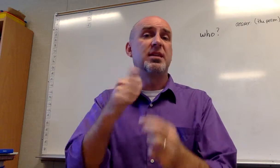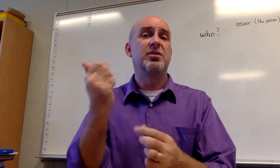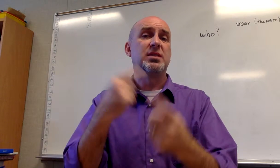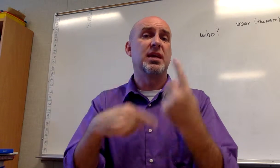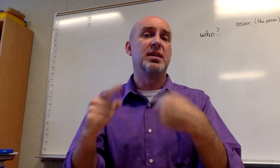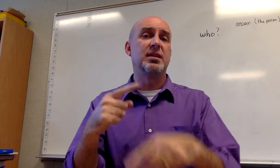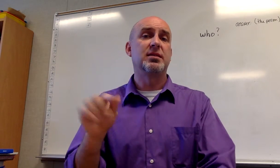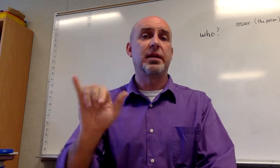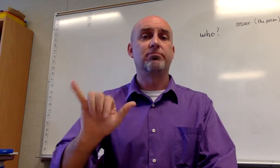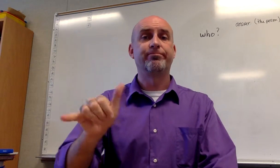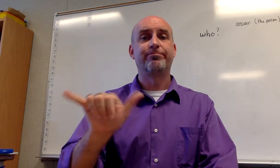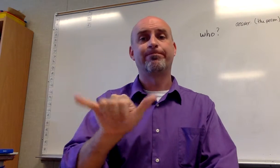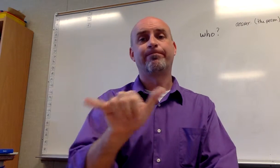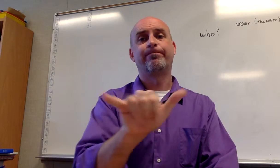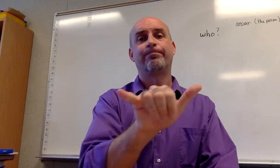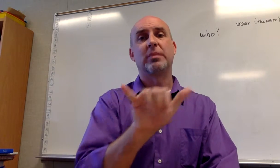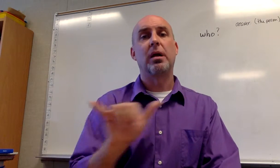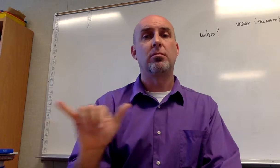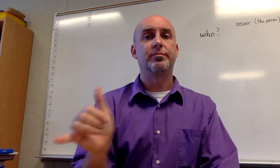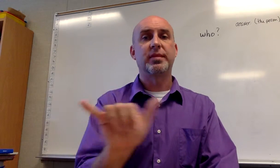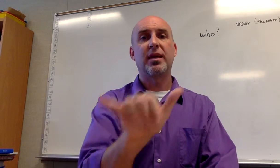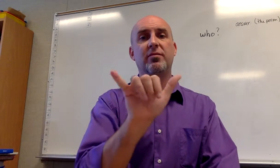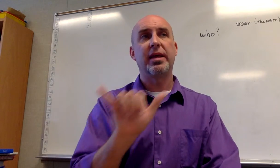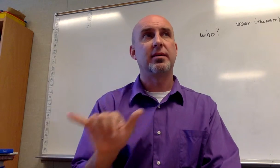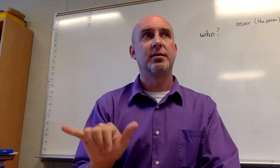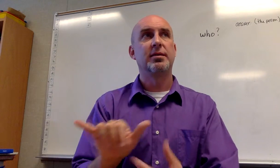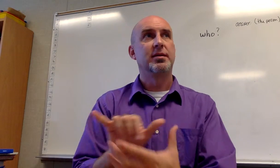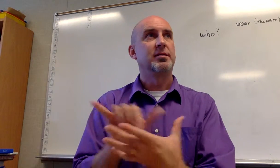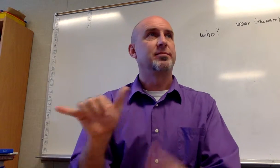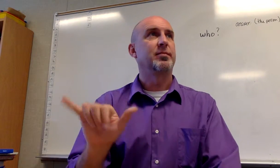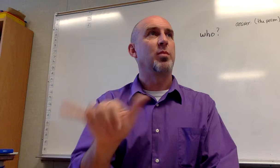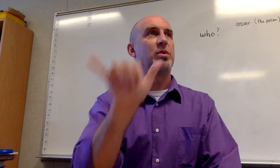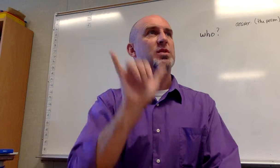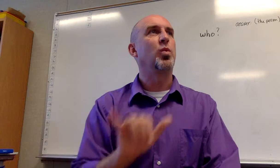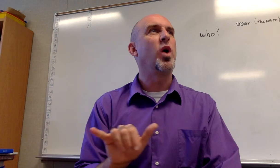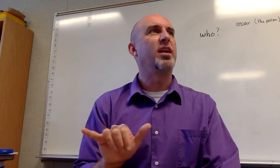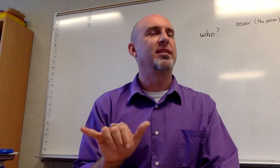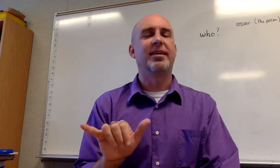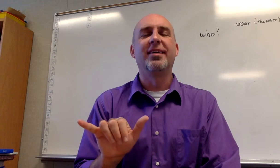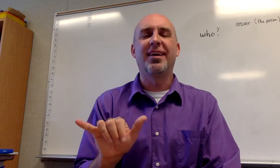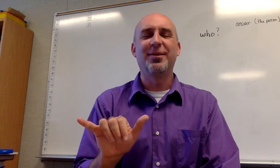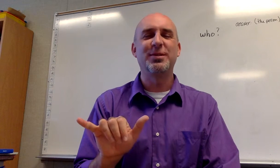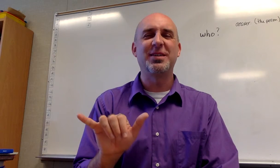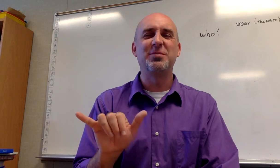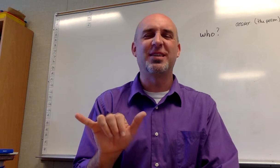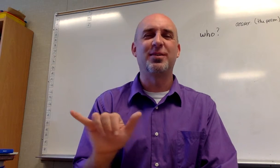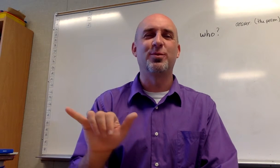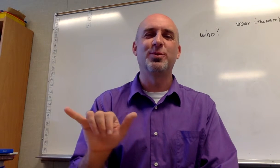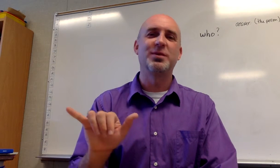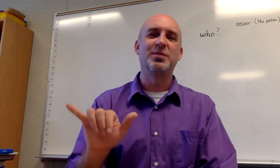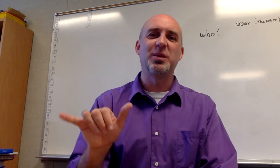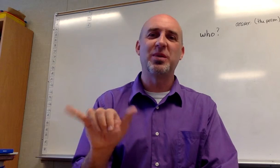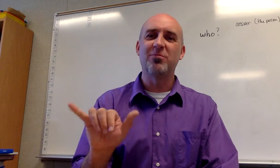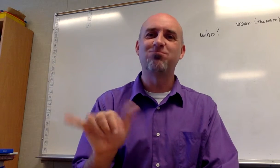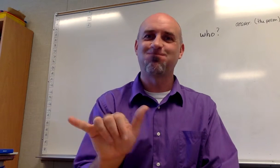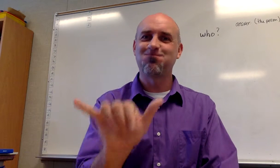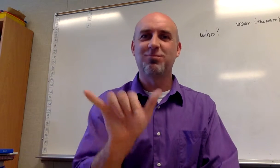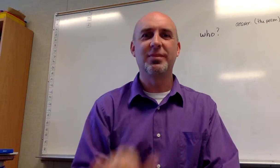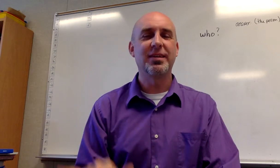another sign that's like, kind of like a person waddling, which seems a little rude to me, but